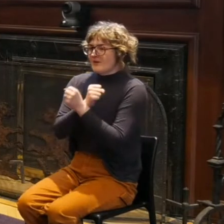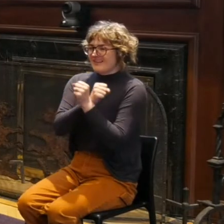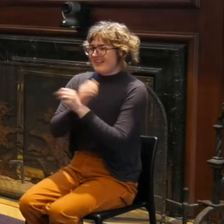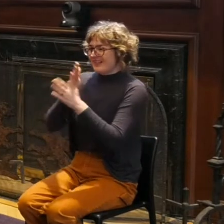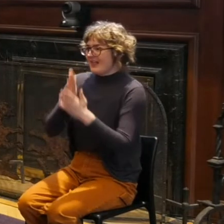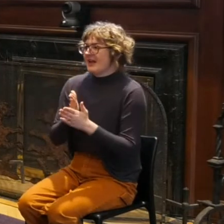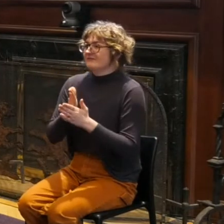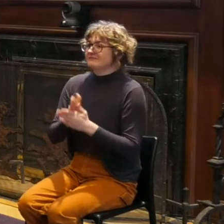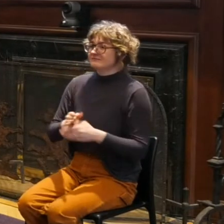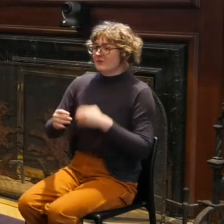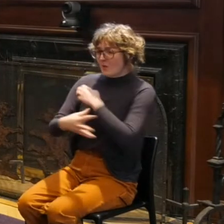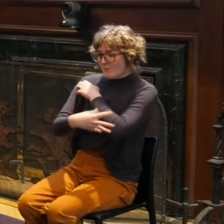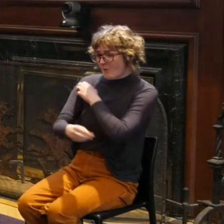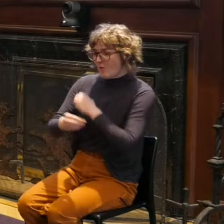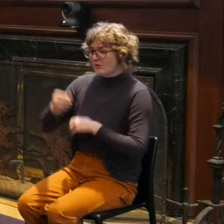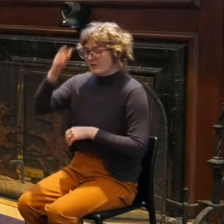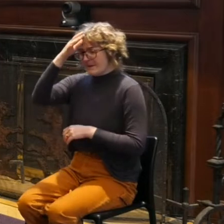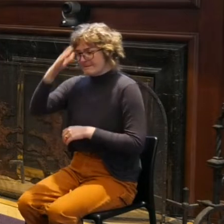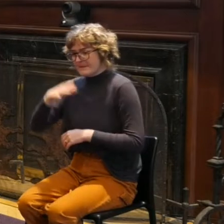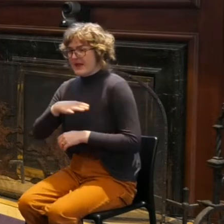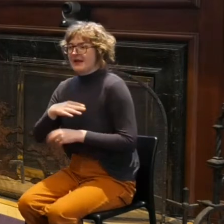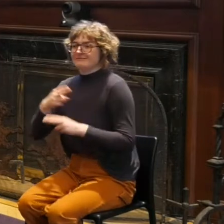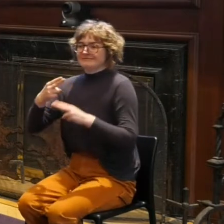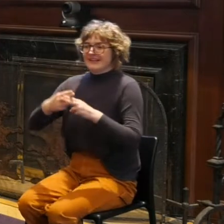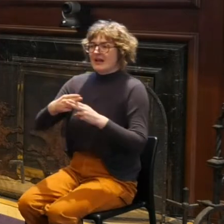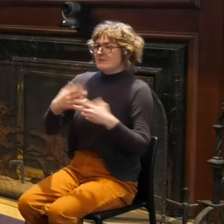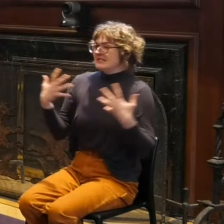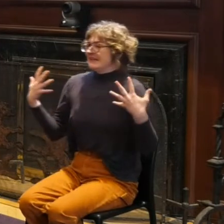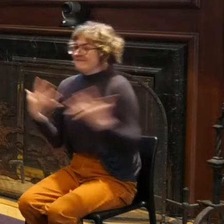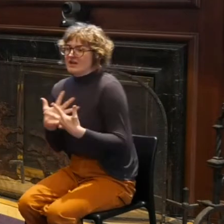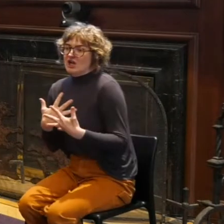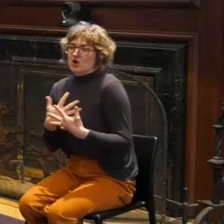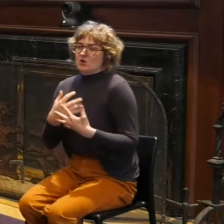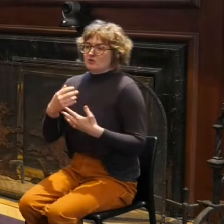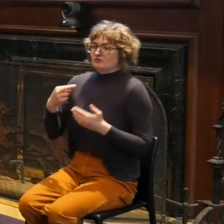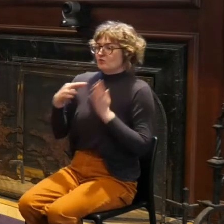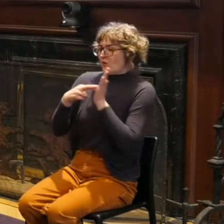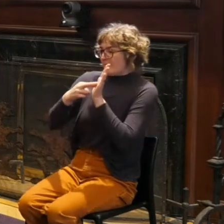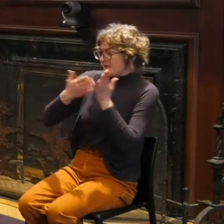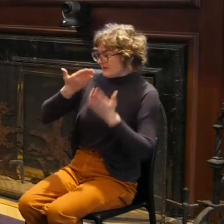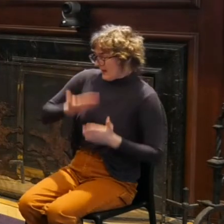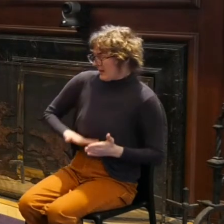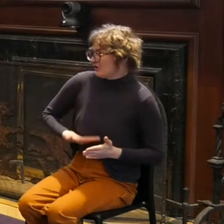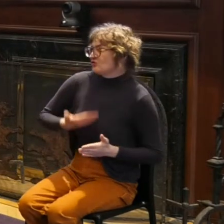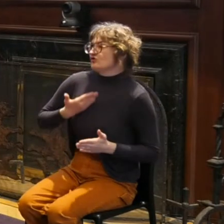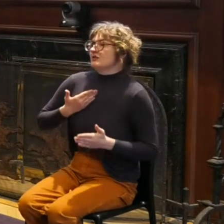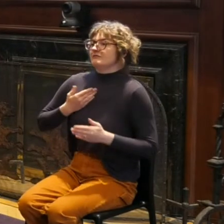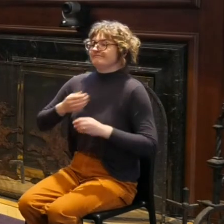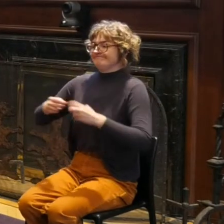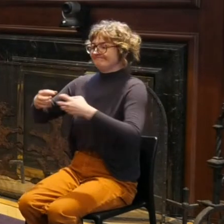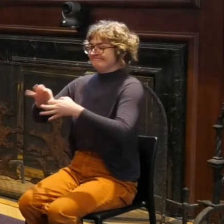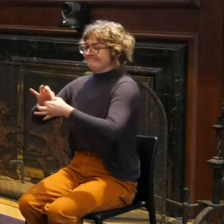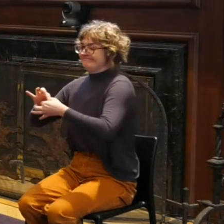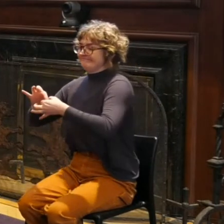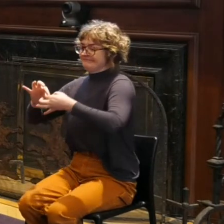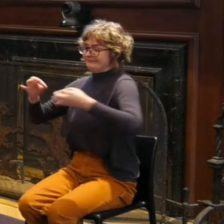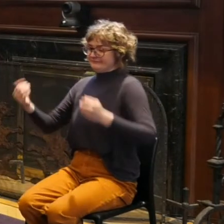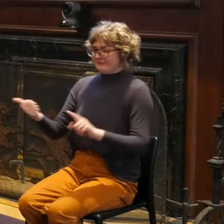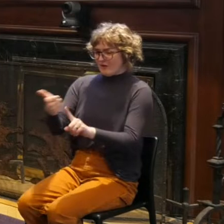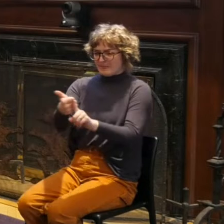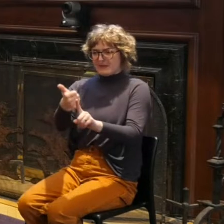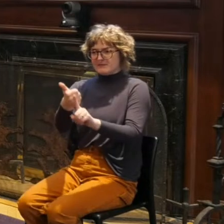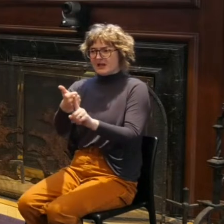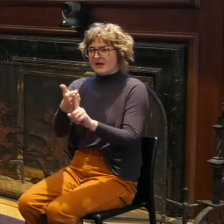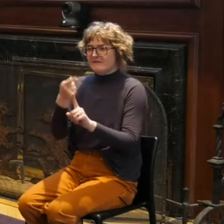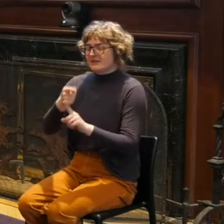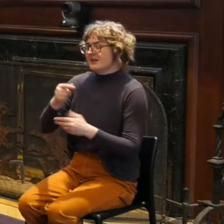a poor man whose name is terror, whose reputation is as one who severs others from themselves. This